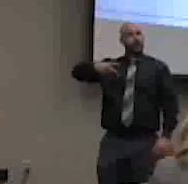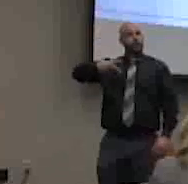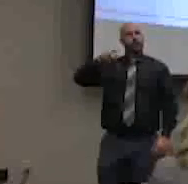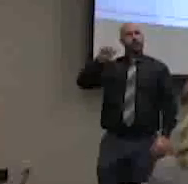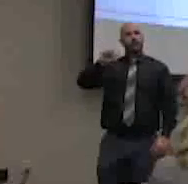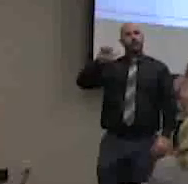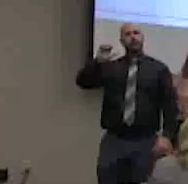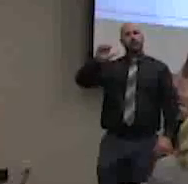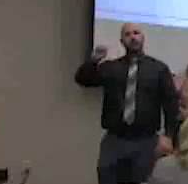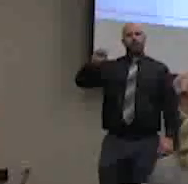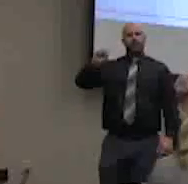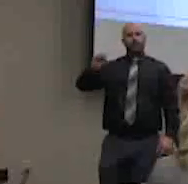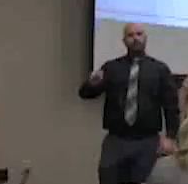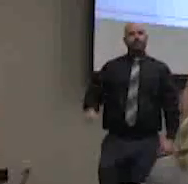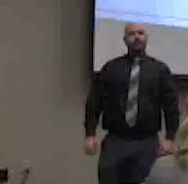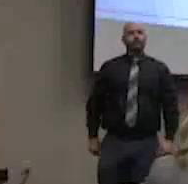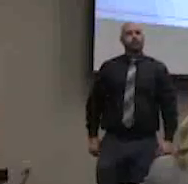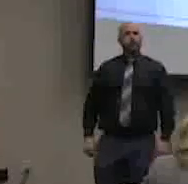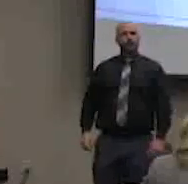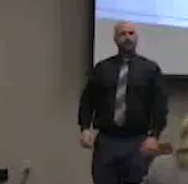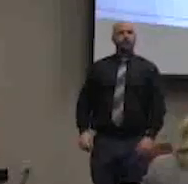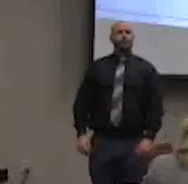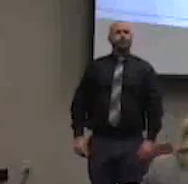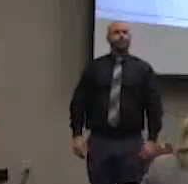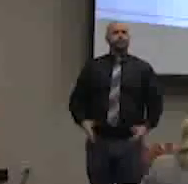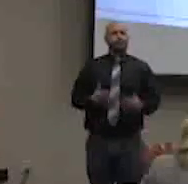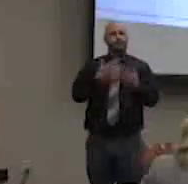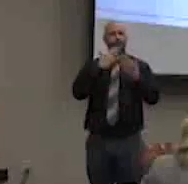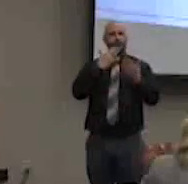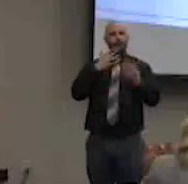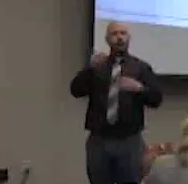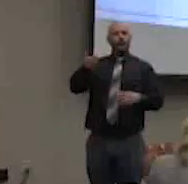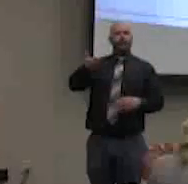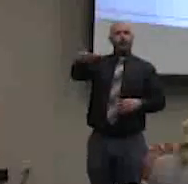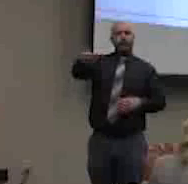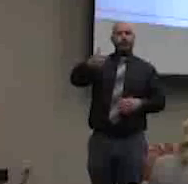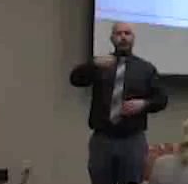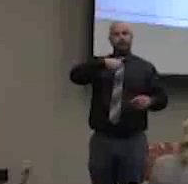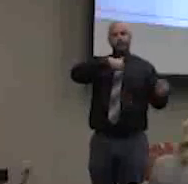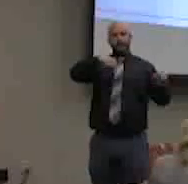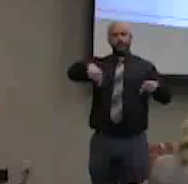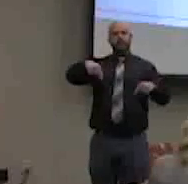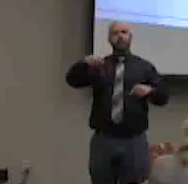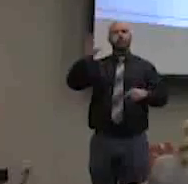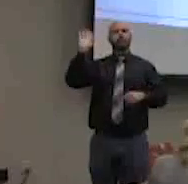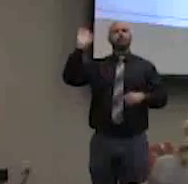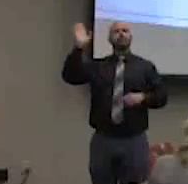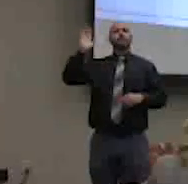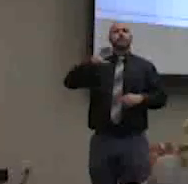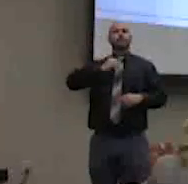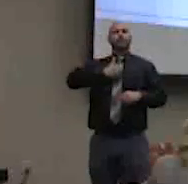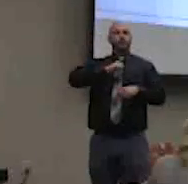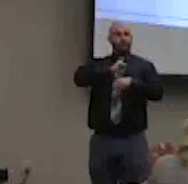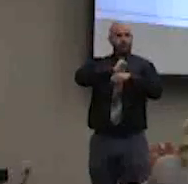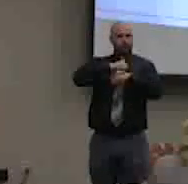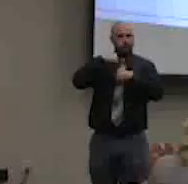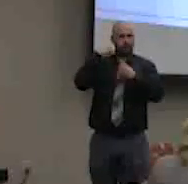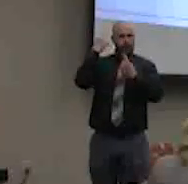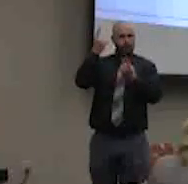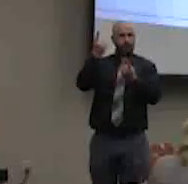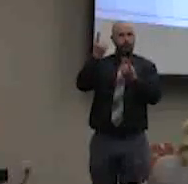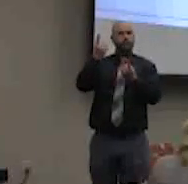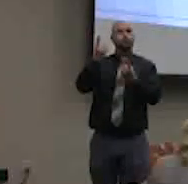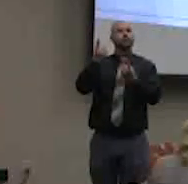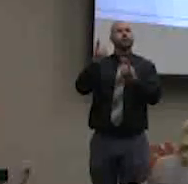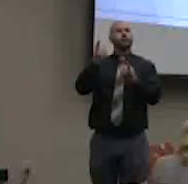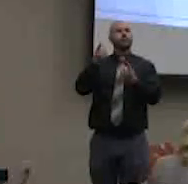all for having me here today to present our work so far with the Early Childhood